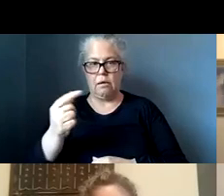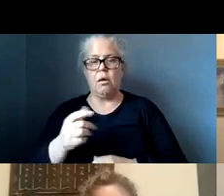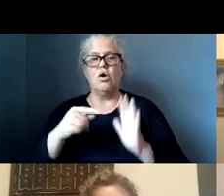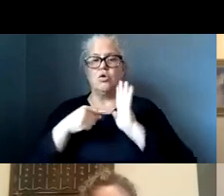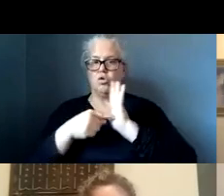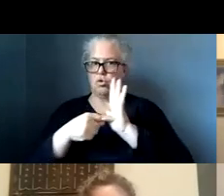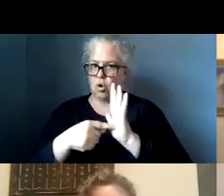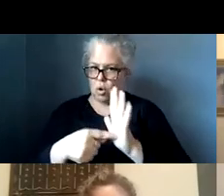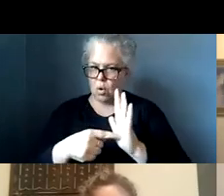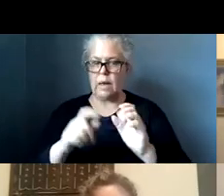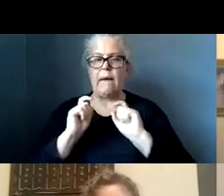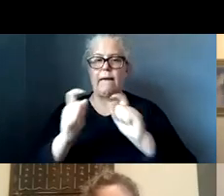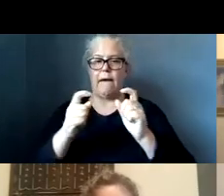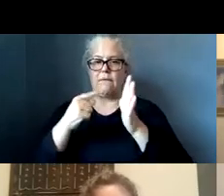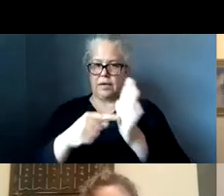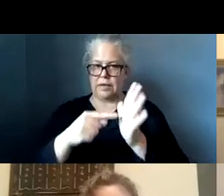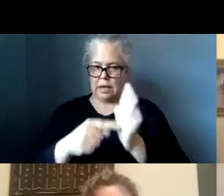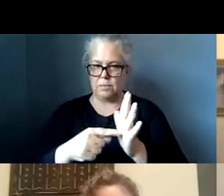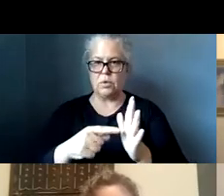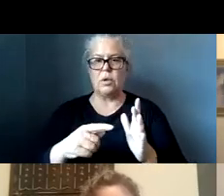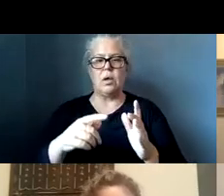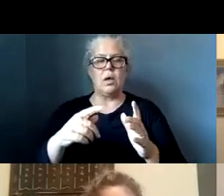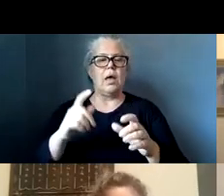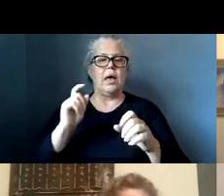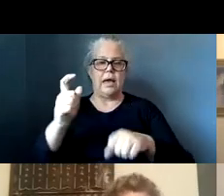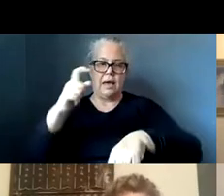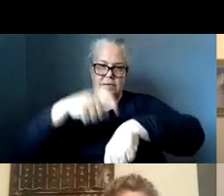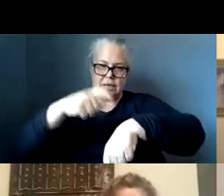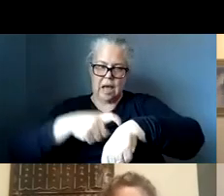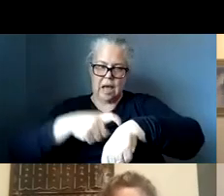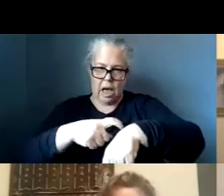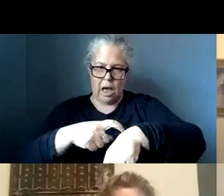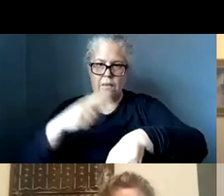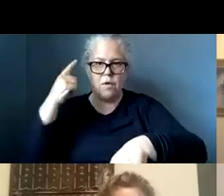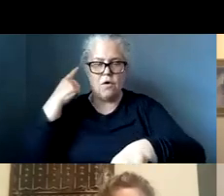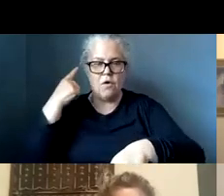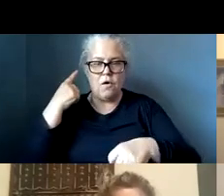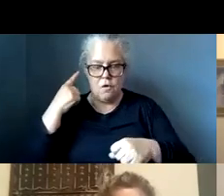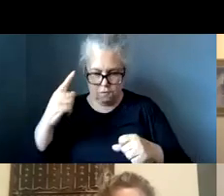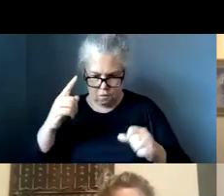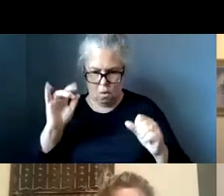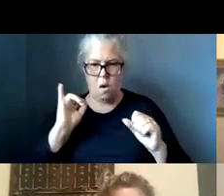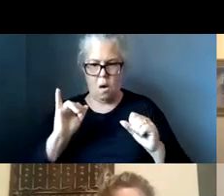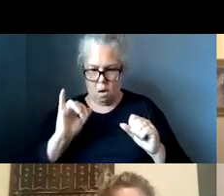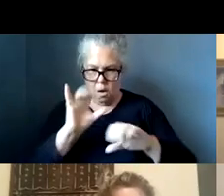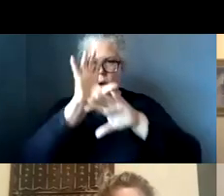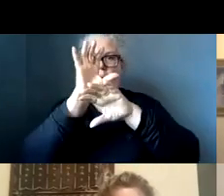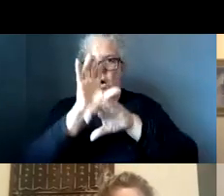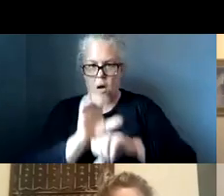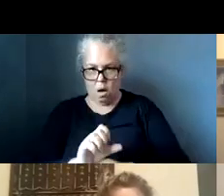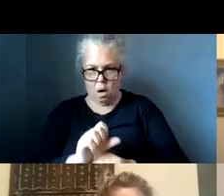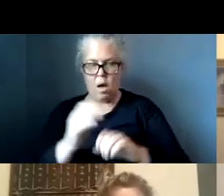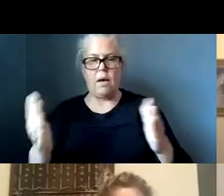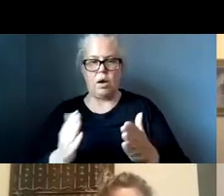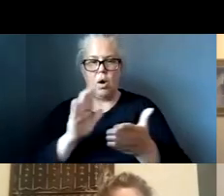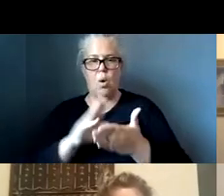us examples, gave the notion time to manifest in ways that stood us in good stead for our subsequent courses at Washington